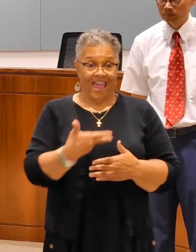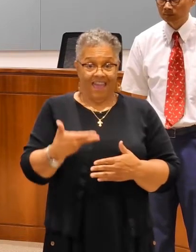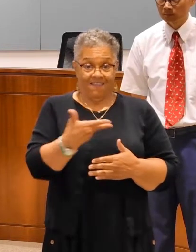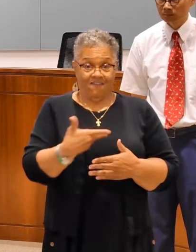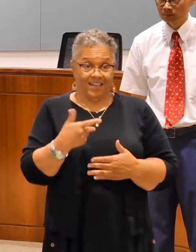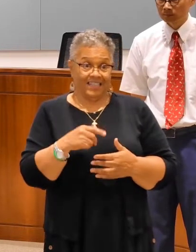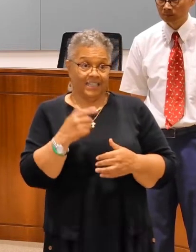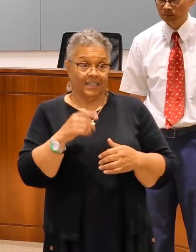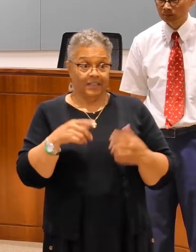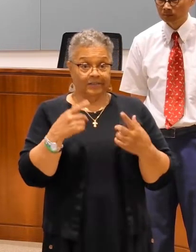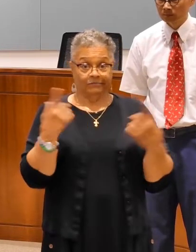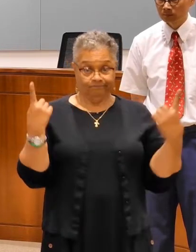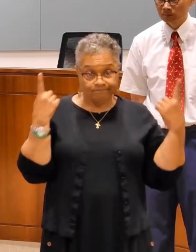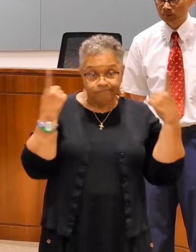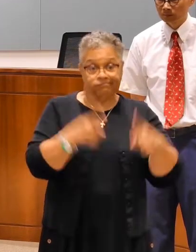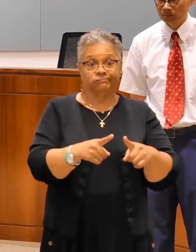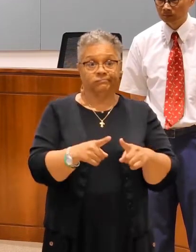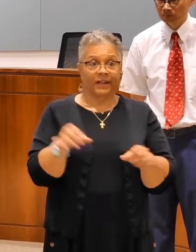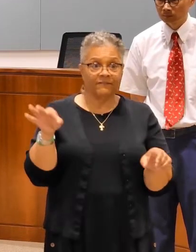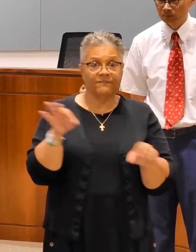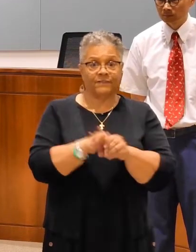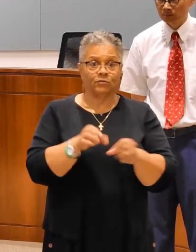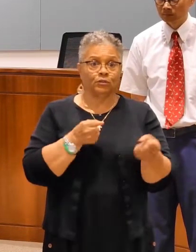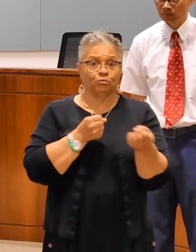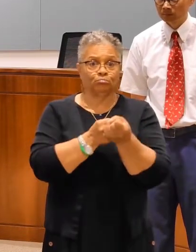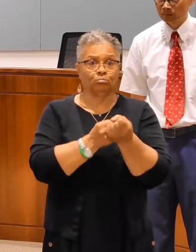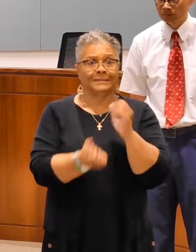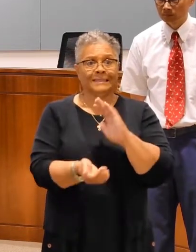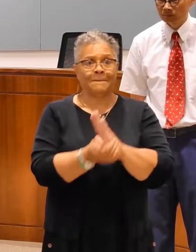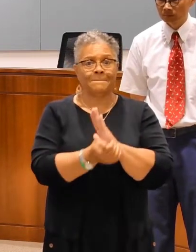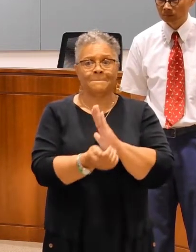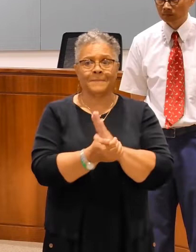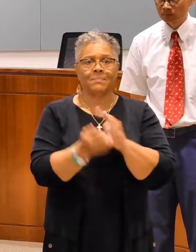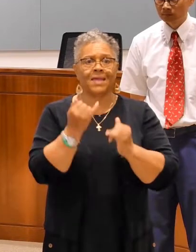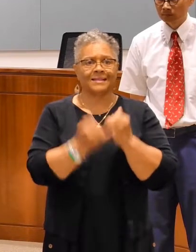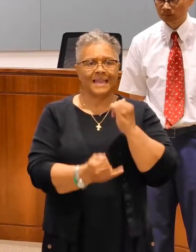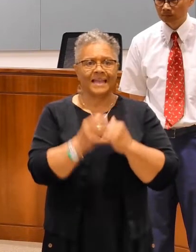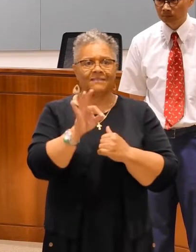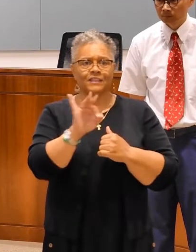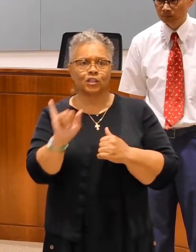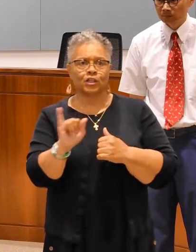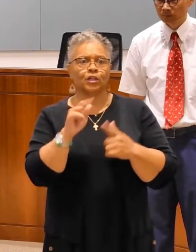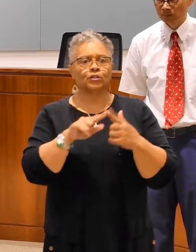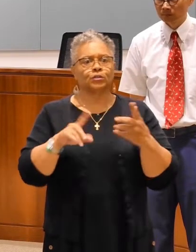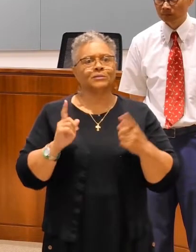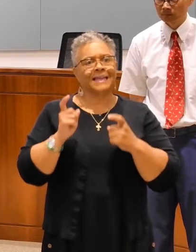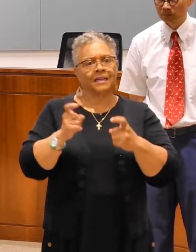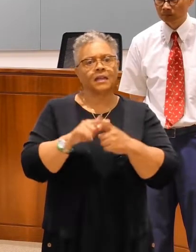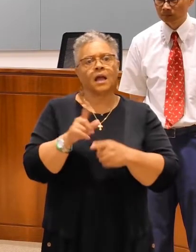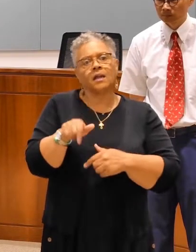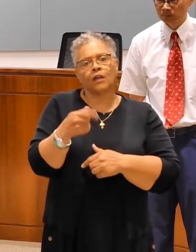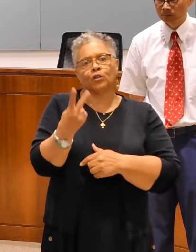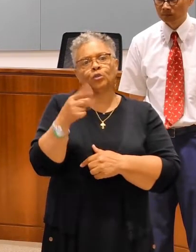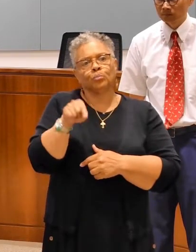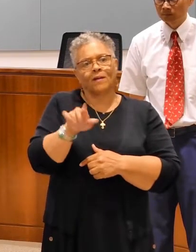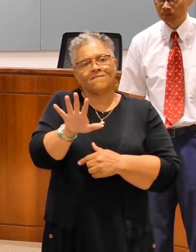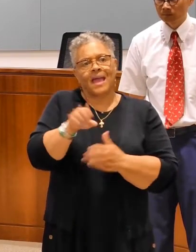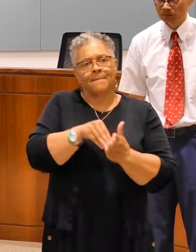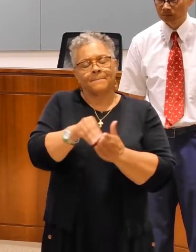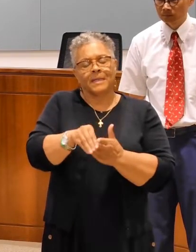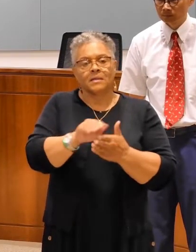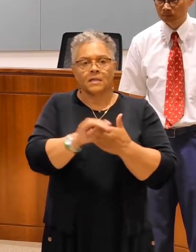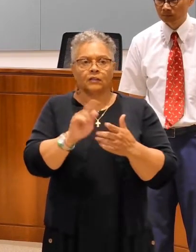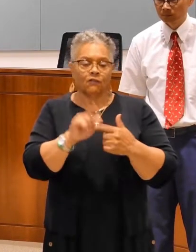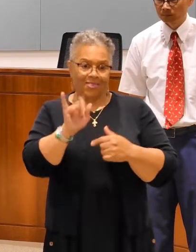us unanimously, voted in support of an amendment in this last fiscal year to dedicate another $2.5 million to that